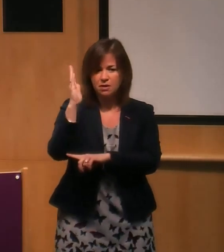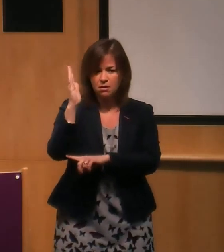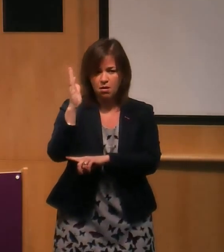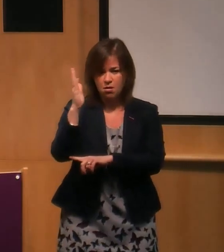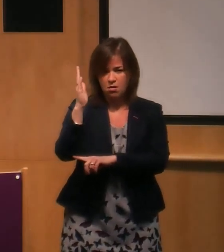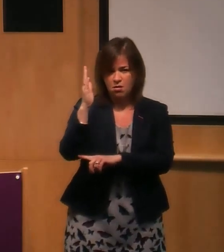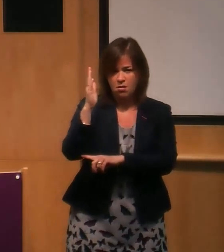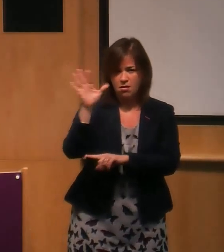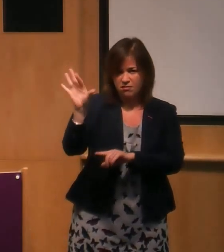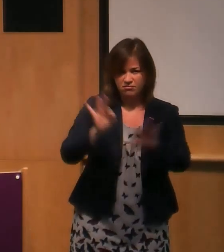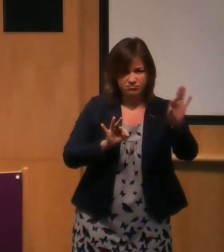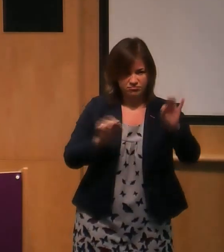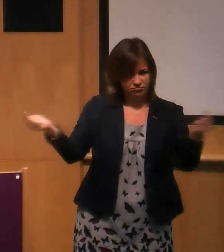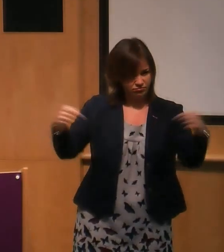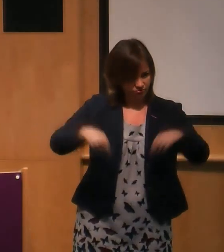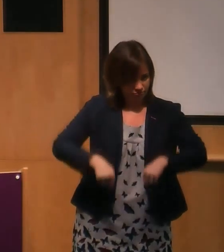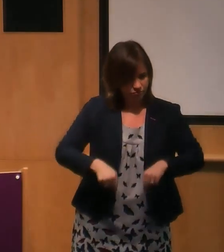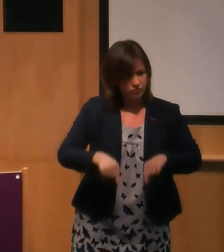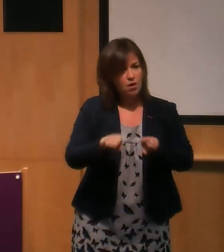We will have two speakers this morning, two